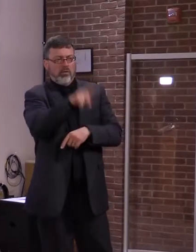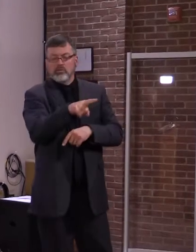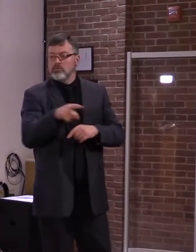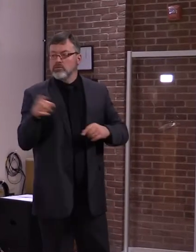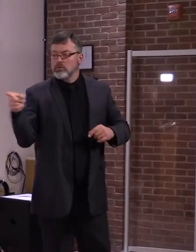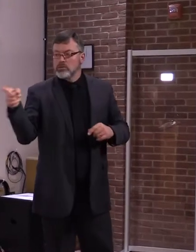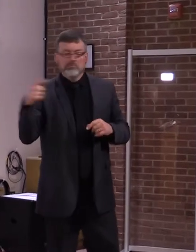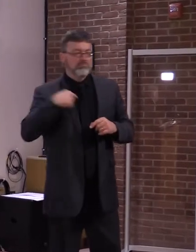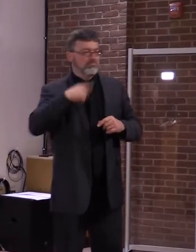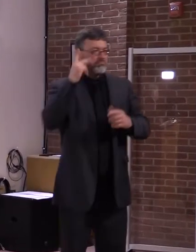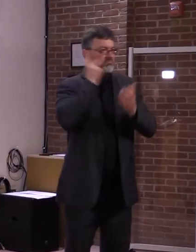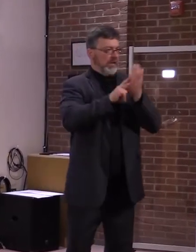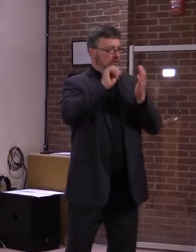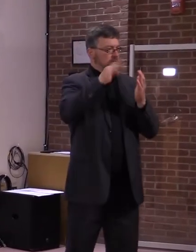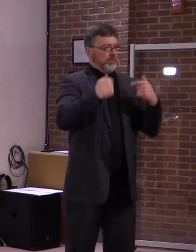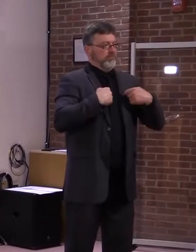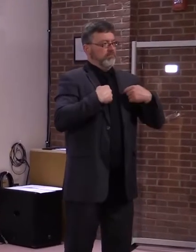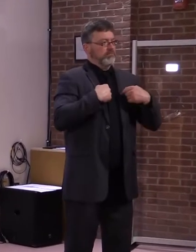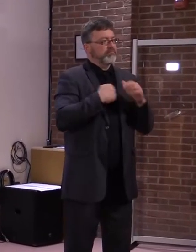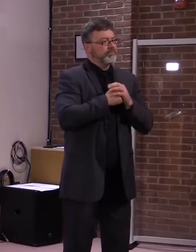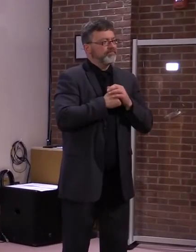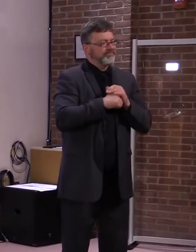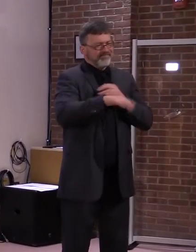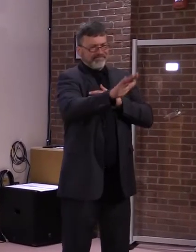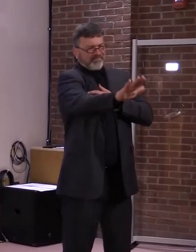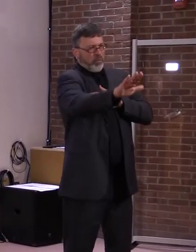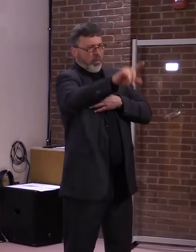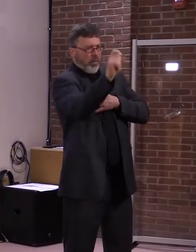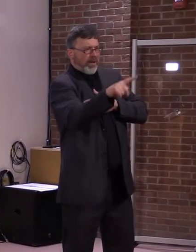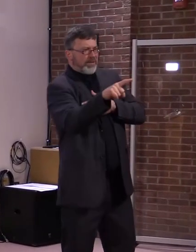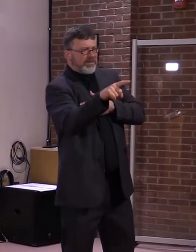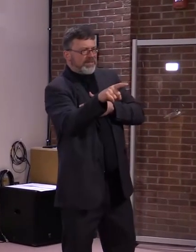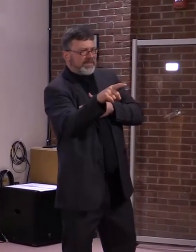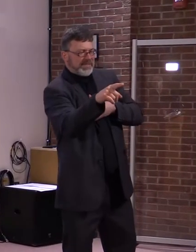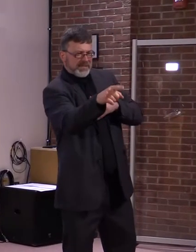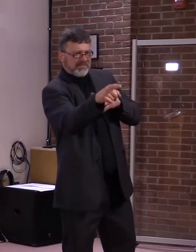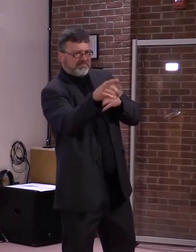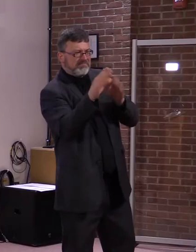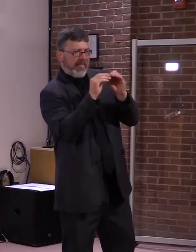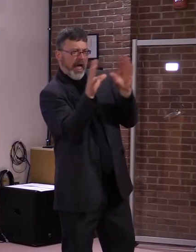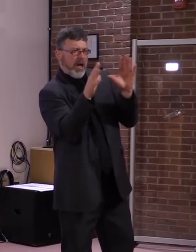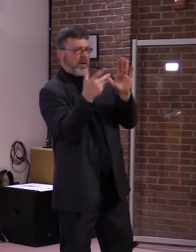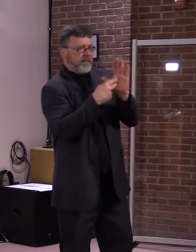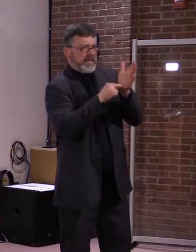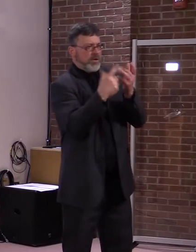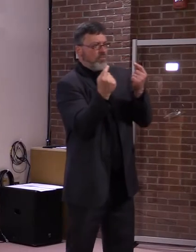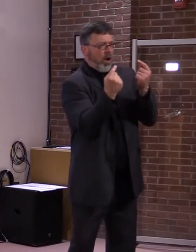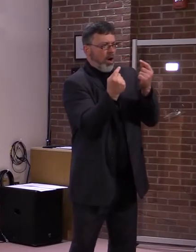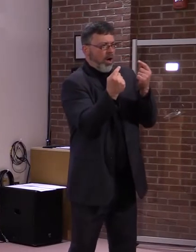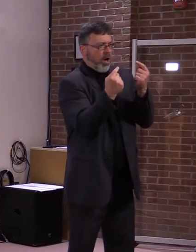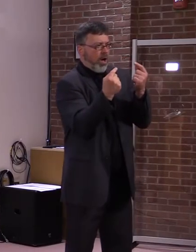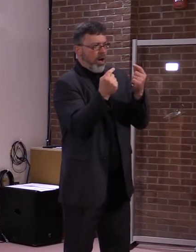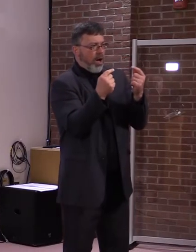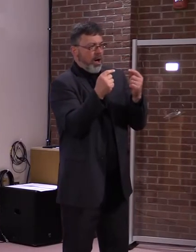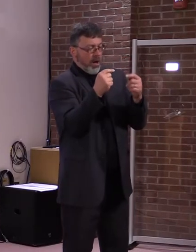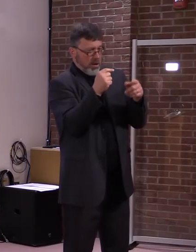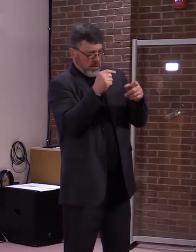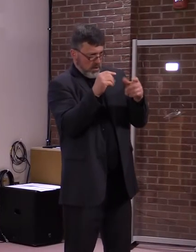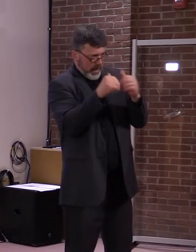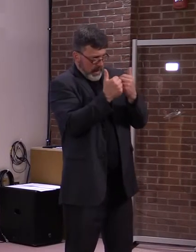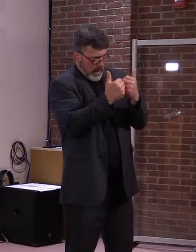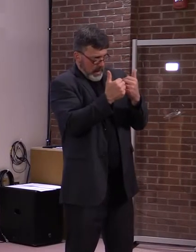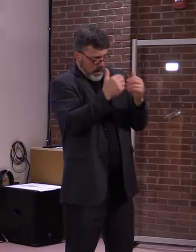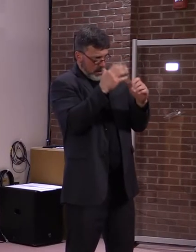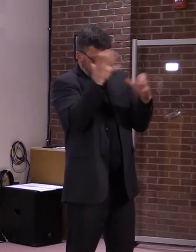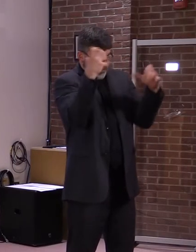Tom, I think your question was how long will it take us to know if this program has